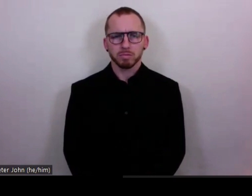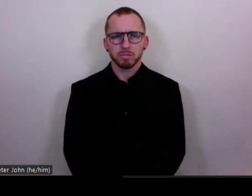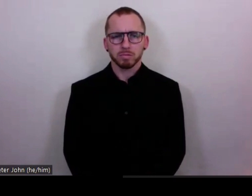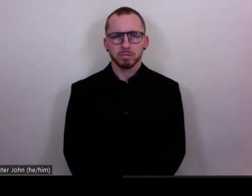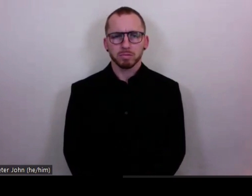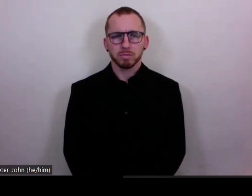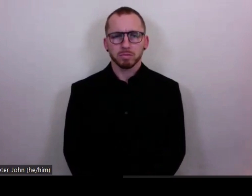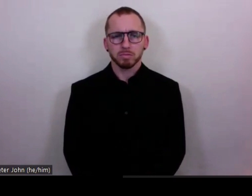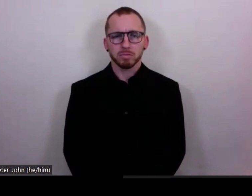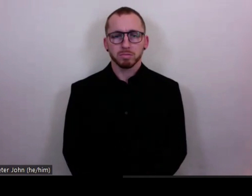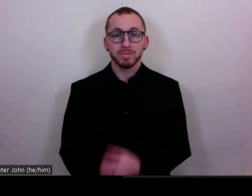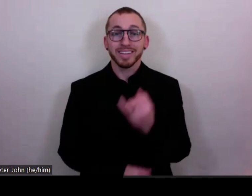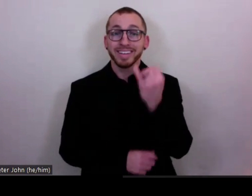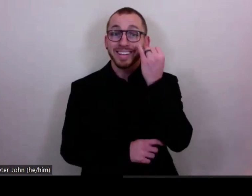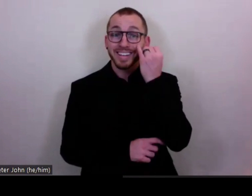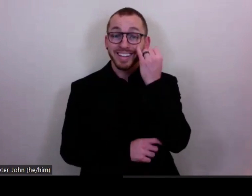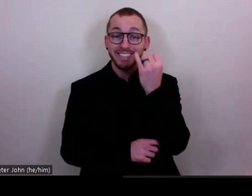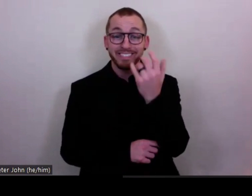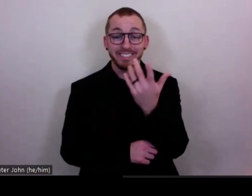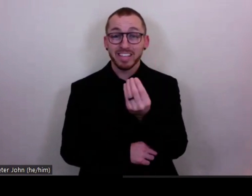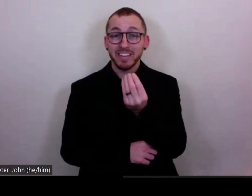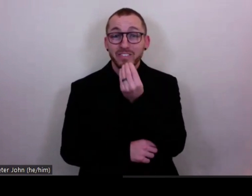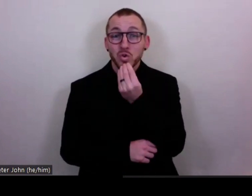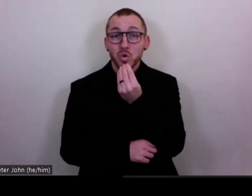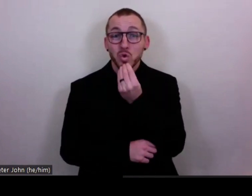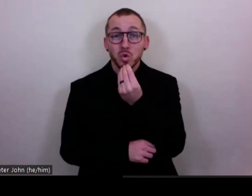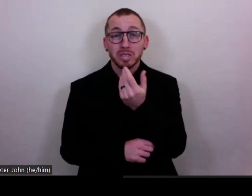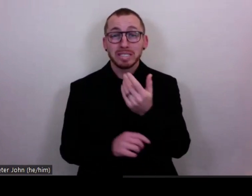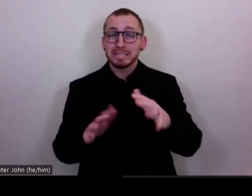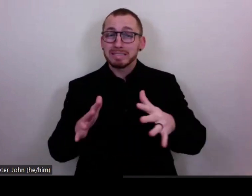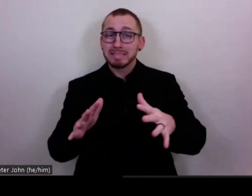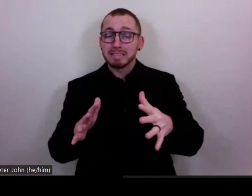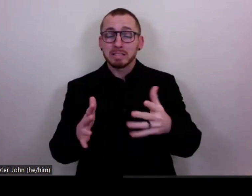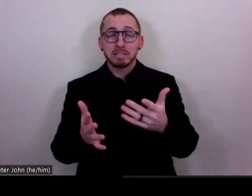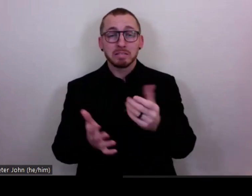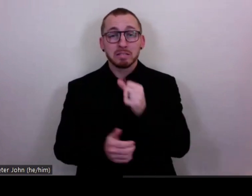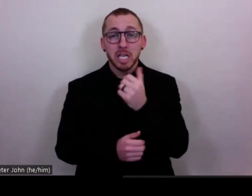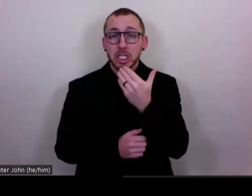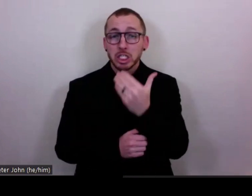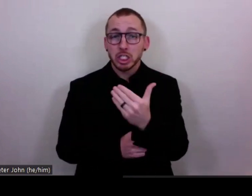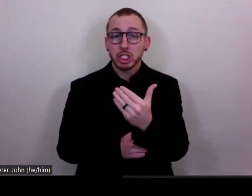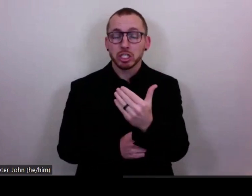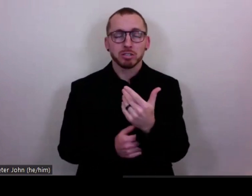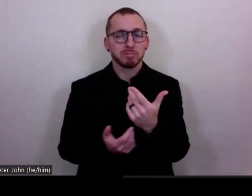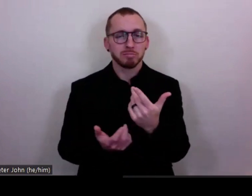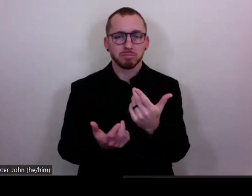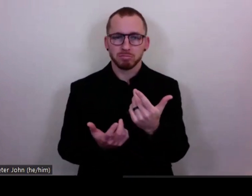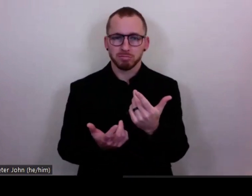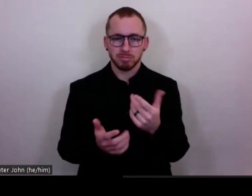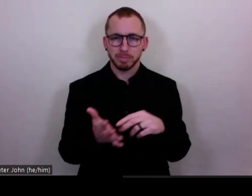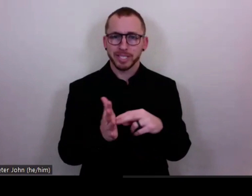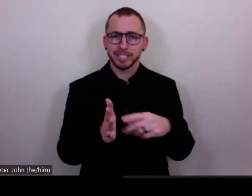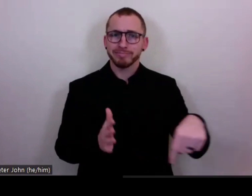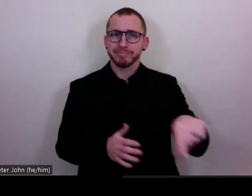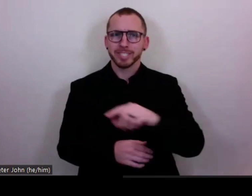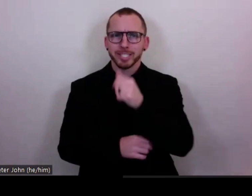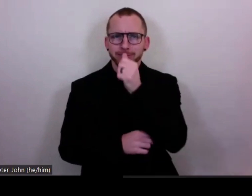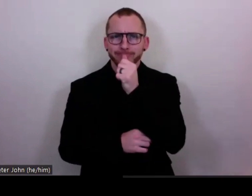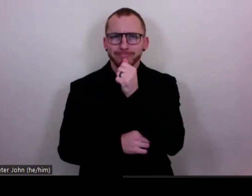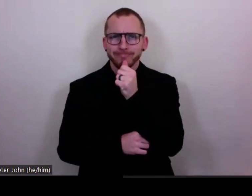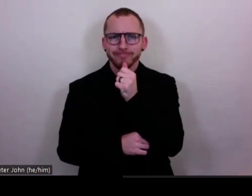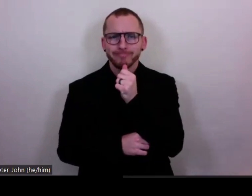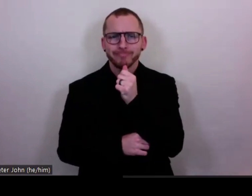recently lost the food service manager, the dietitian, and the head cook within 2 weeks.